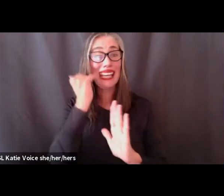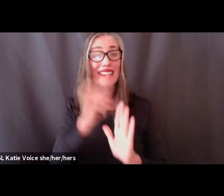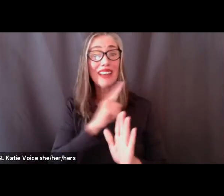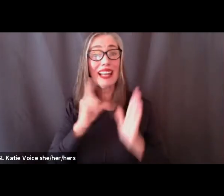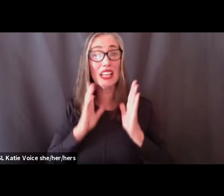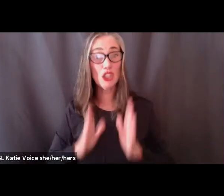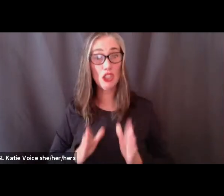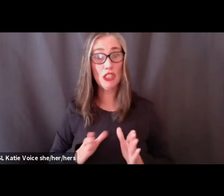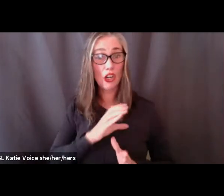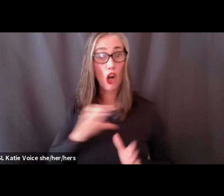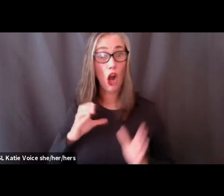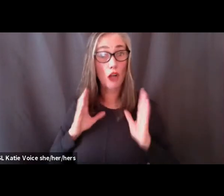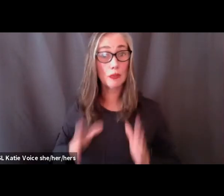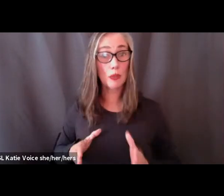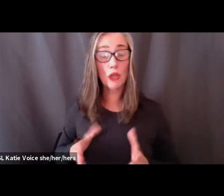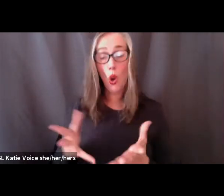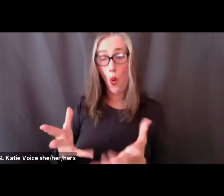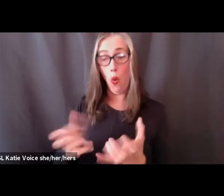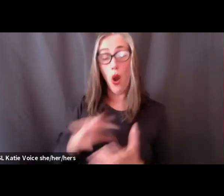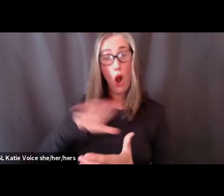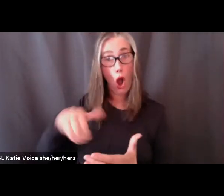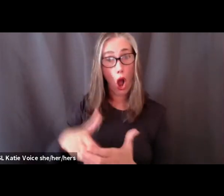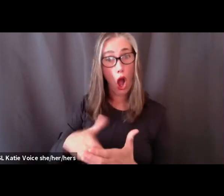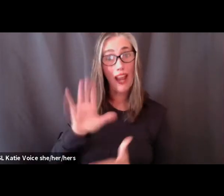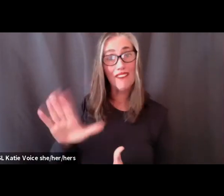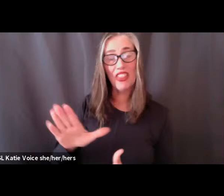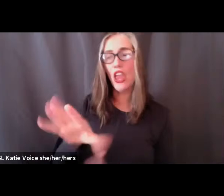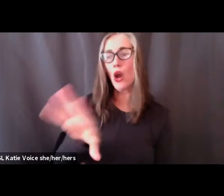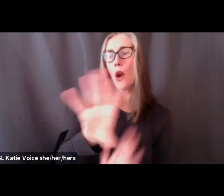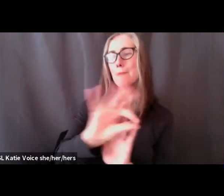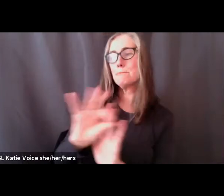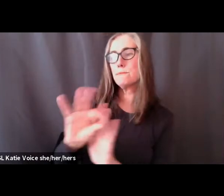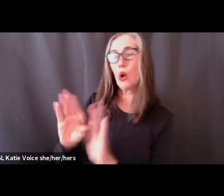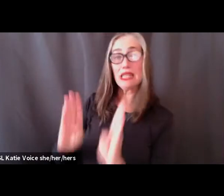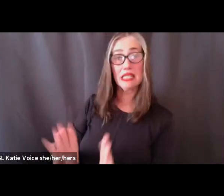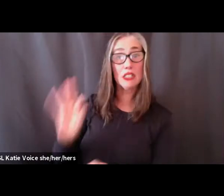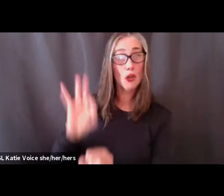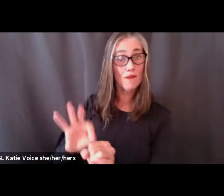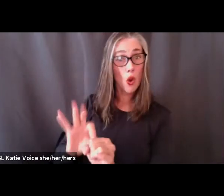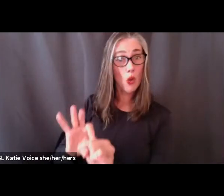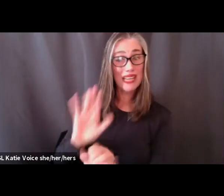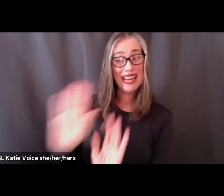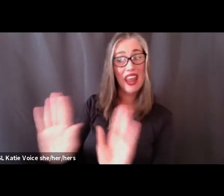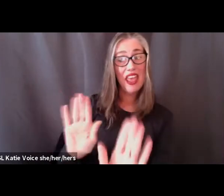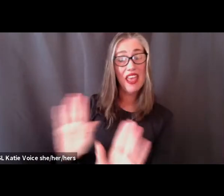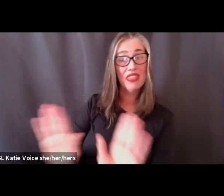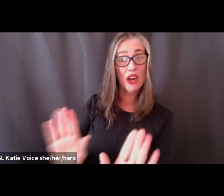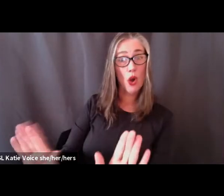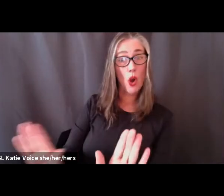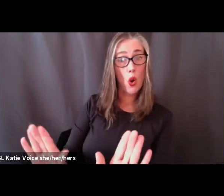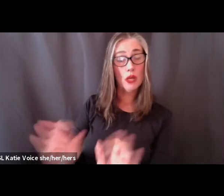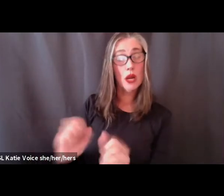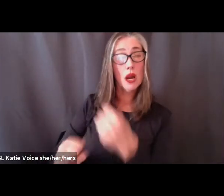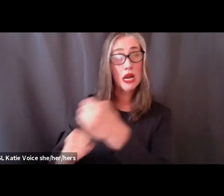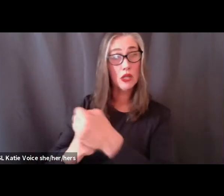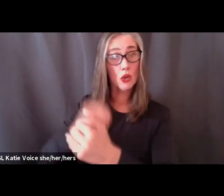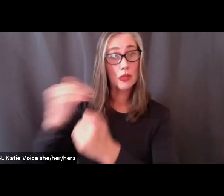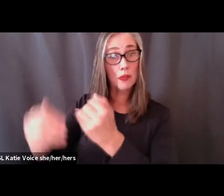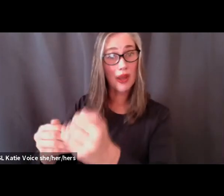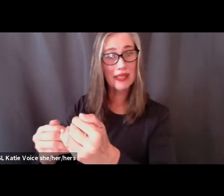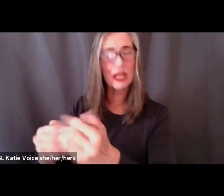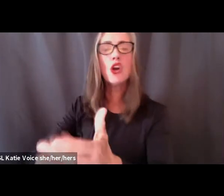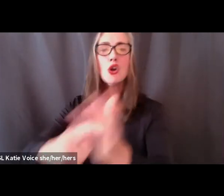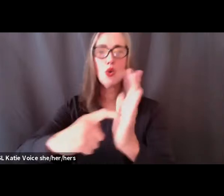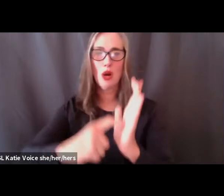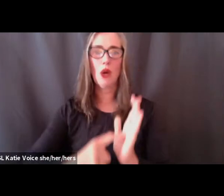of Congress wanted all of their appointees to be able to vote in their own endorsing process, they would have to